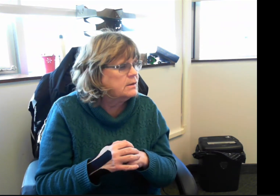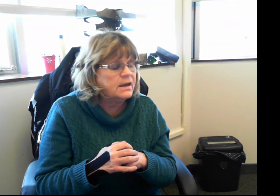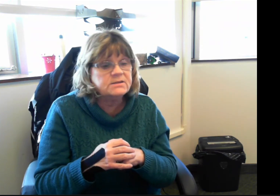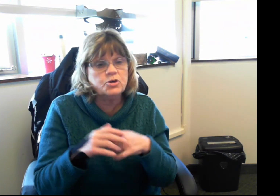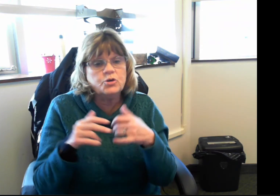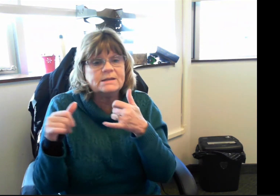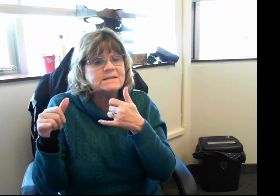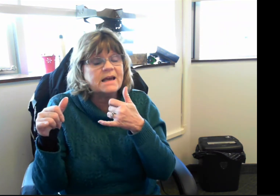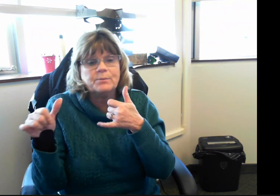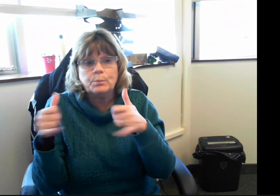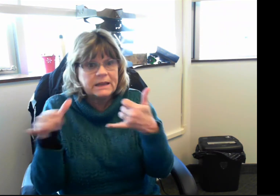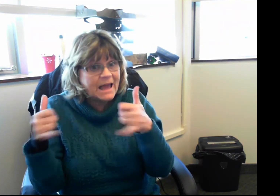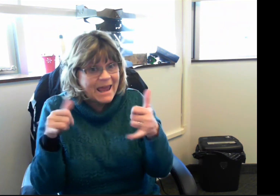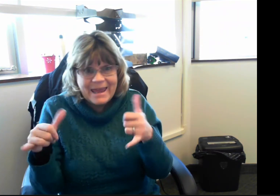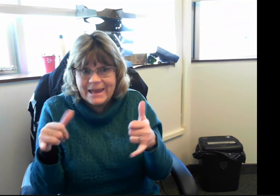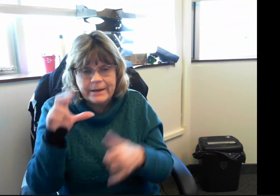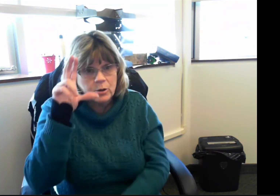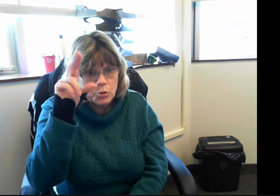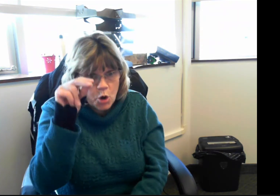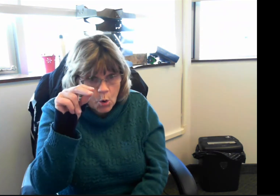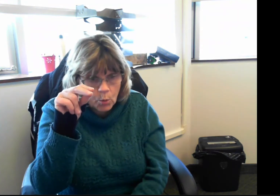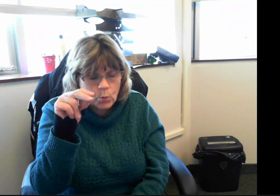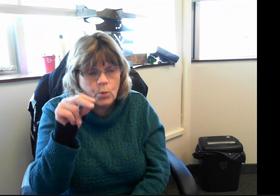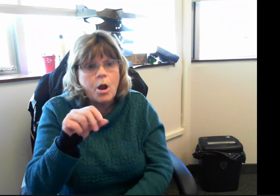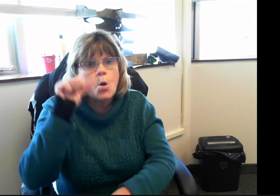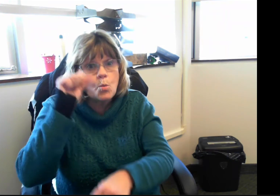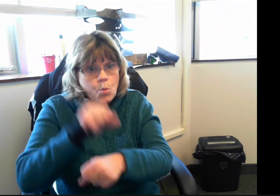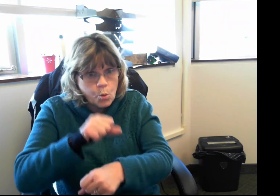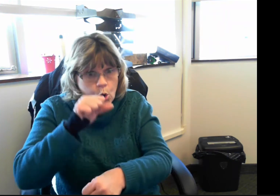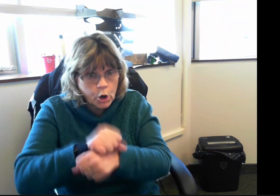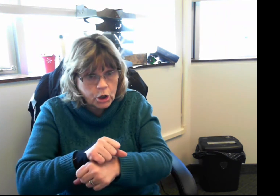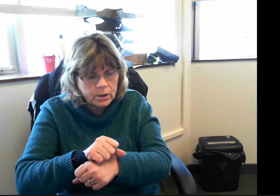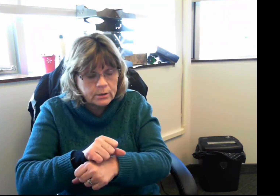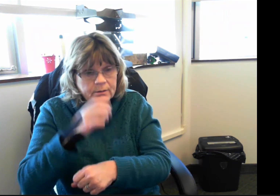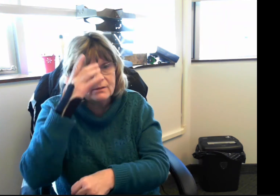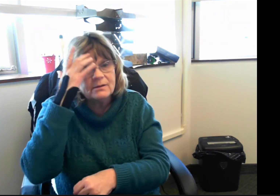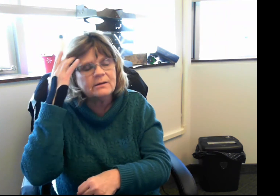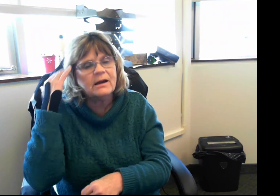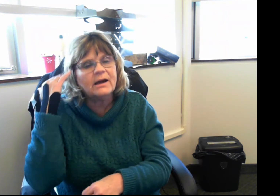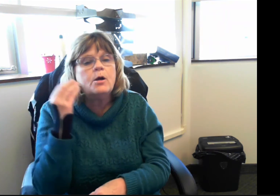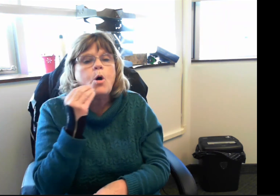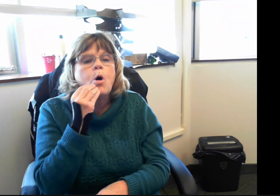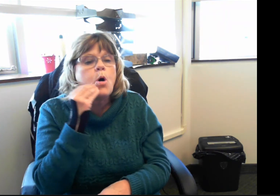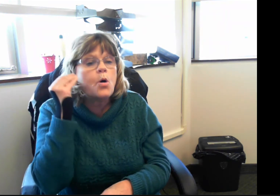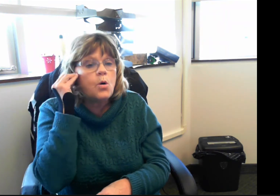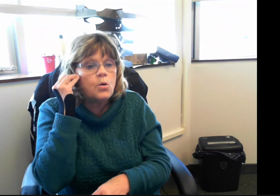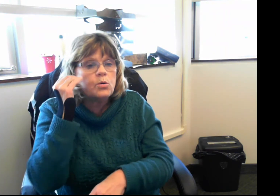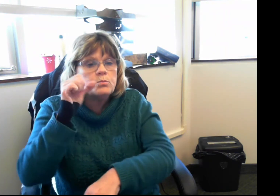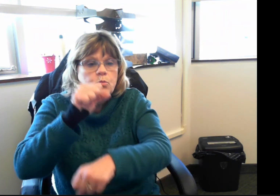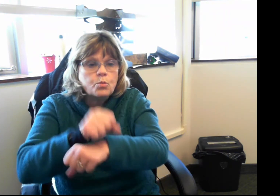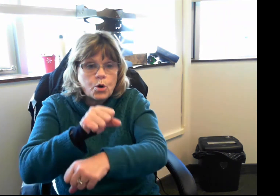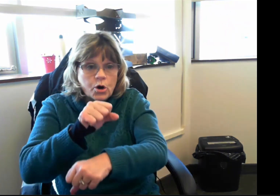Okay, so you could say play, no, work. Right?